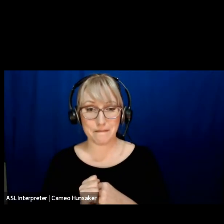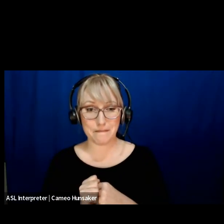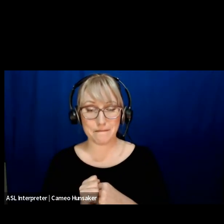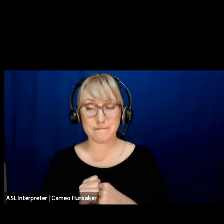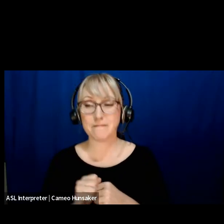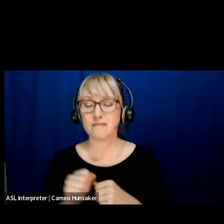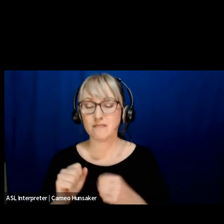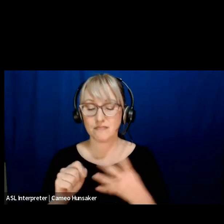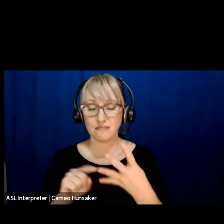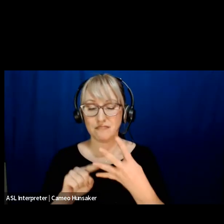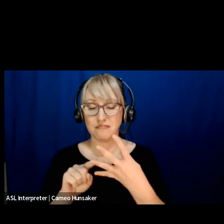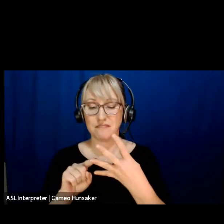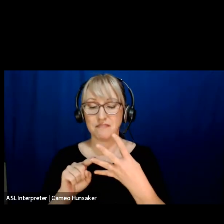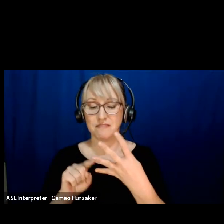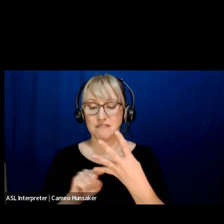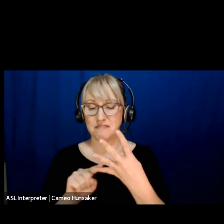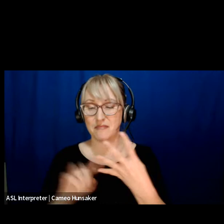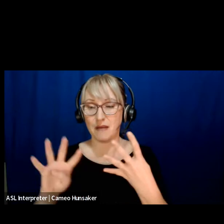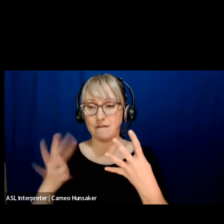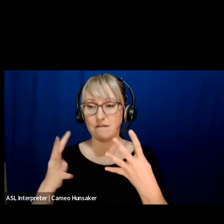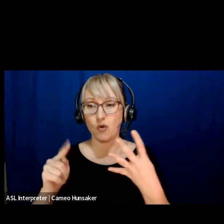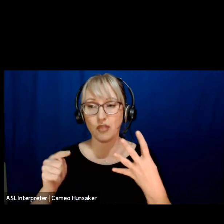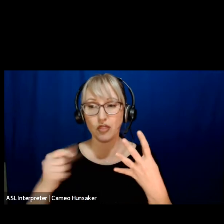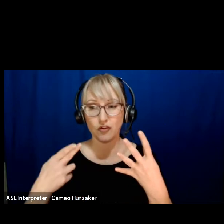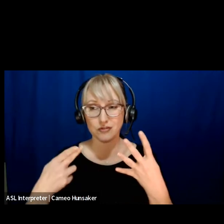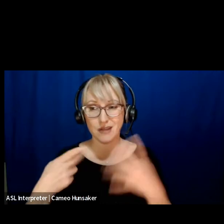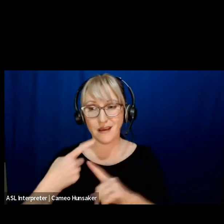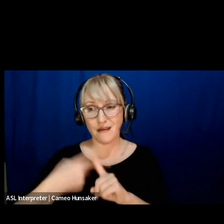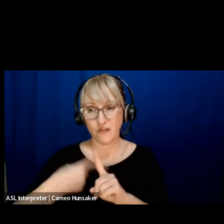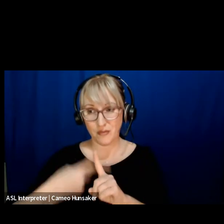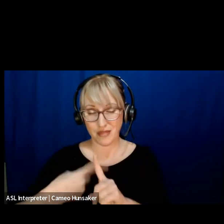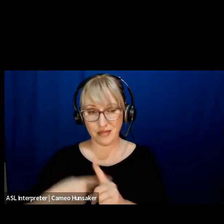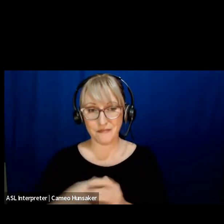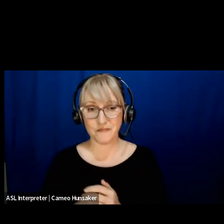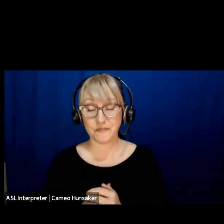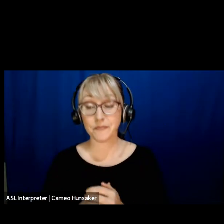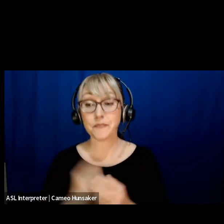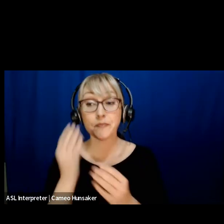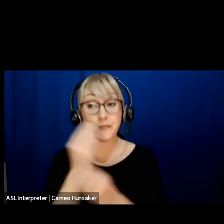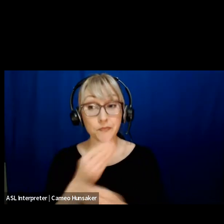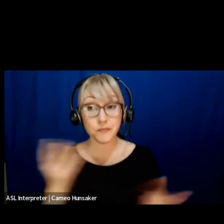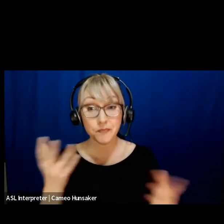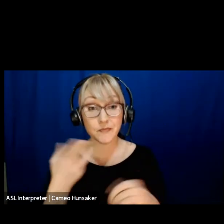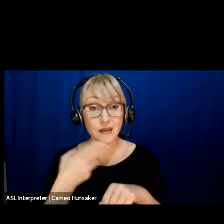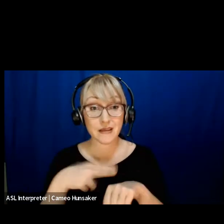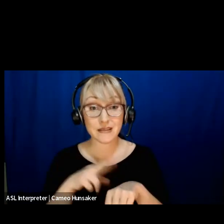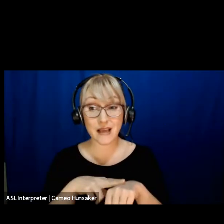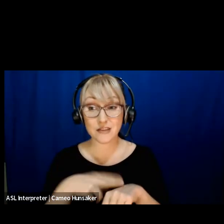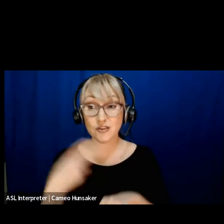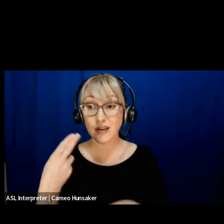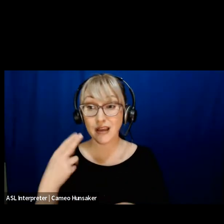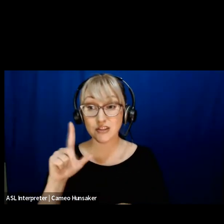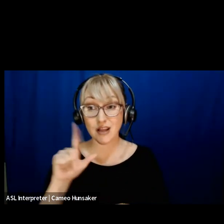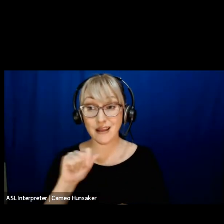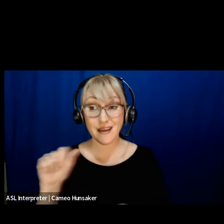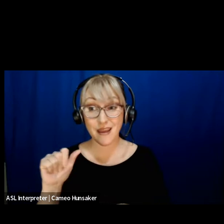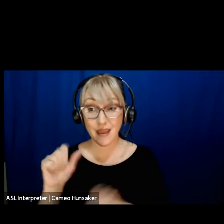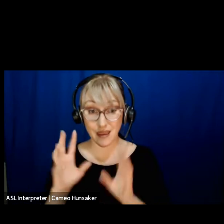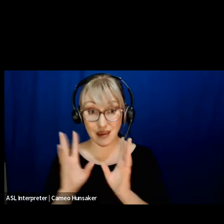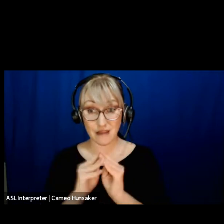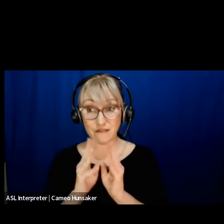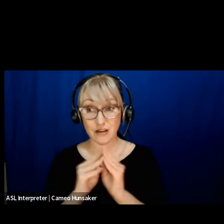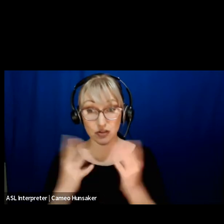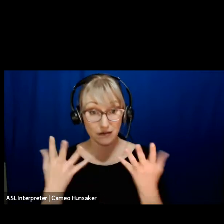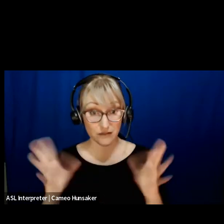of every month. Just to let everybody know, the National HLAA Convention has been